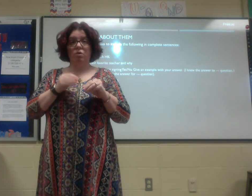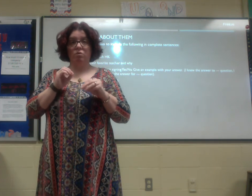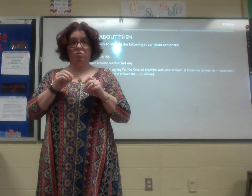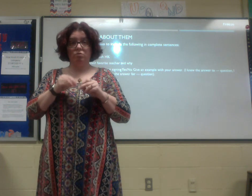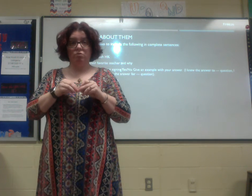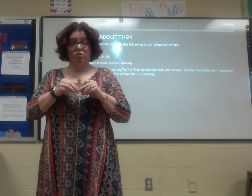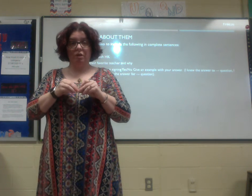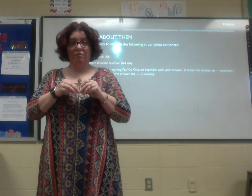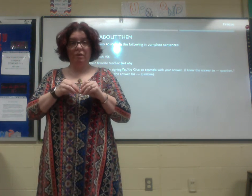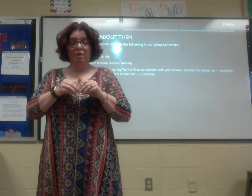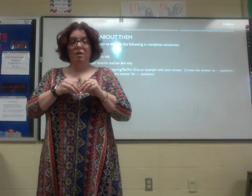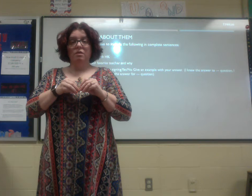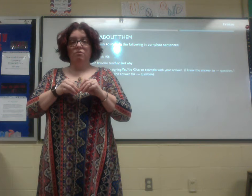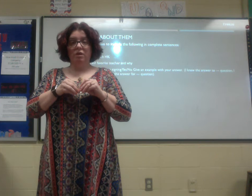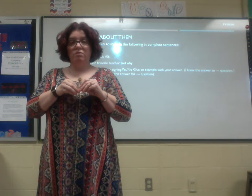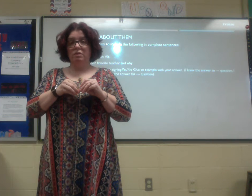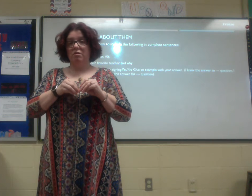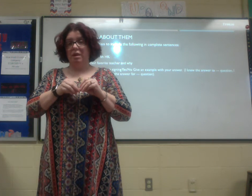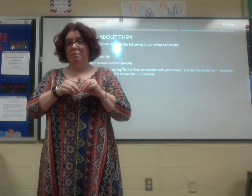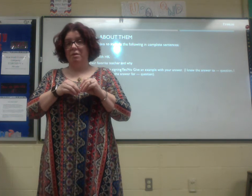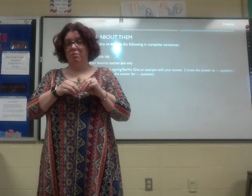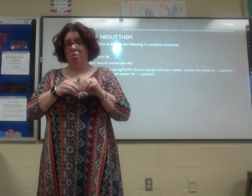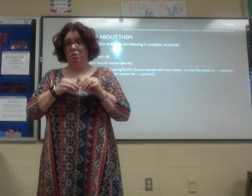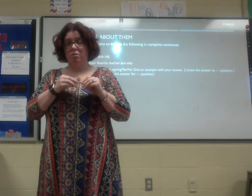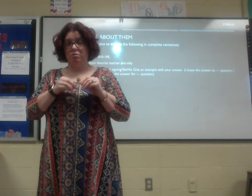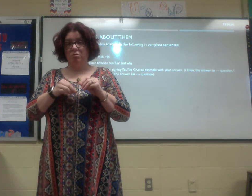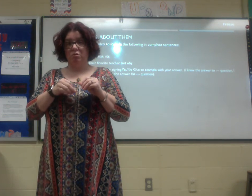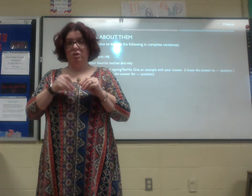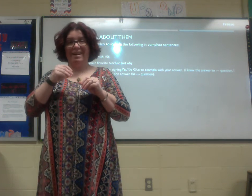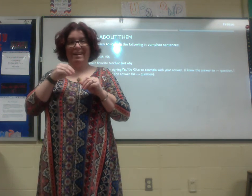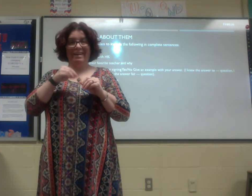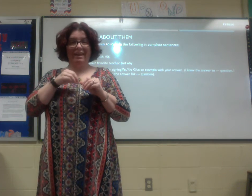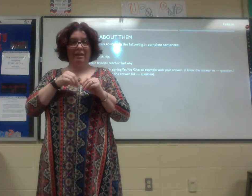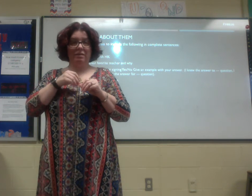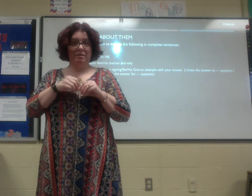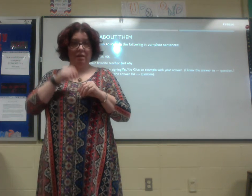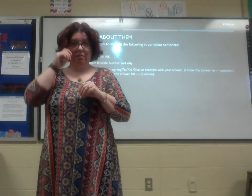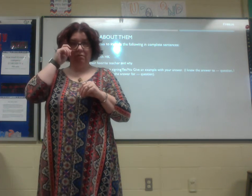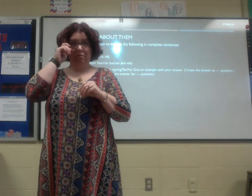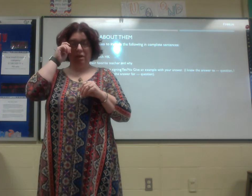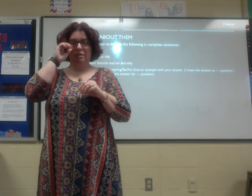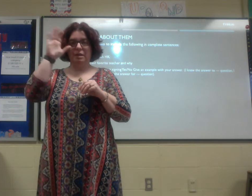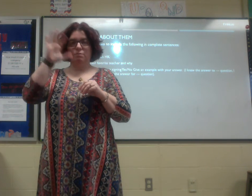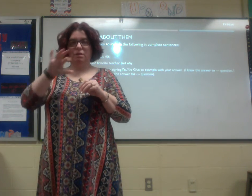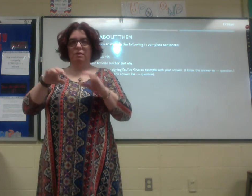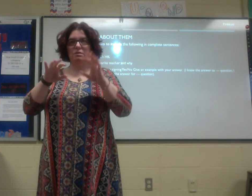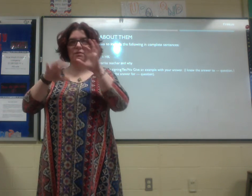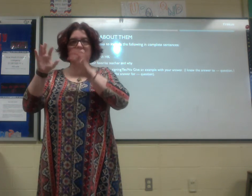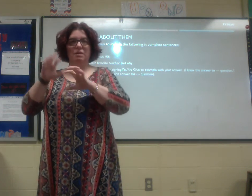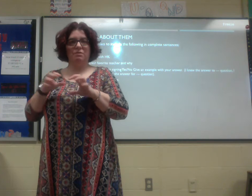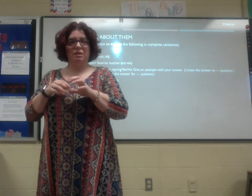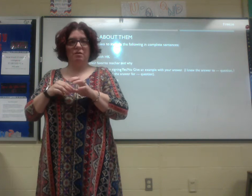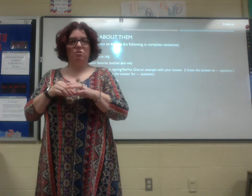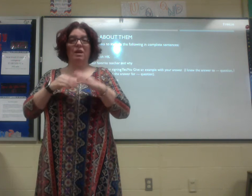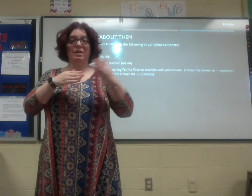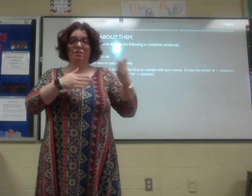through Schoology. Videos that are not being recorded through Schoology, I cannot see. Okay, it takes me like 7 steps to get to. I can